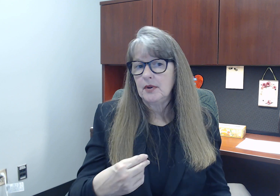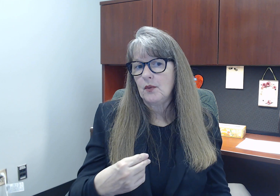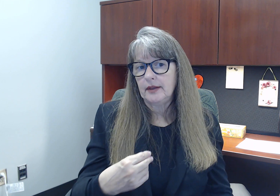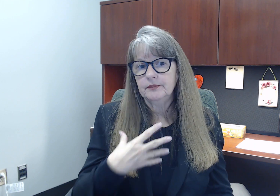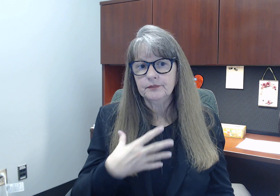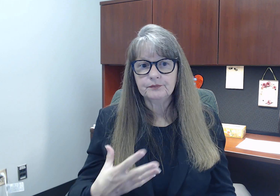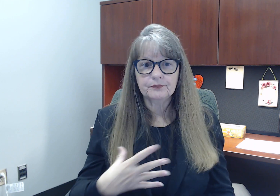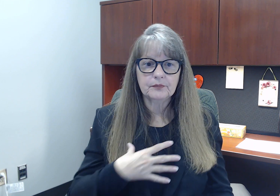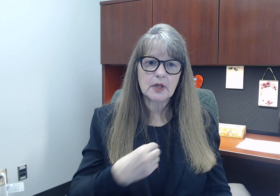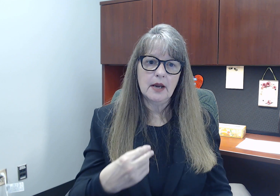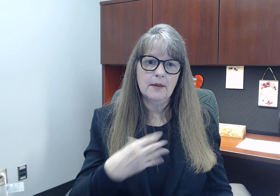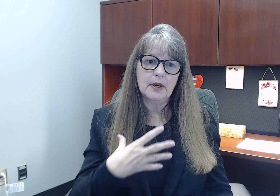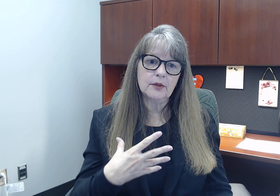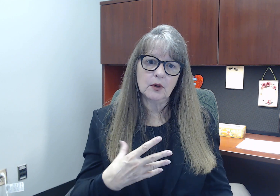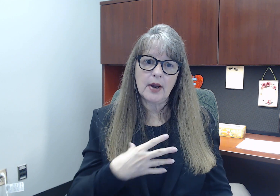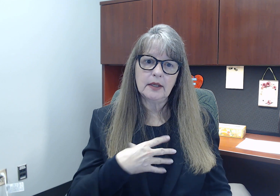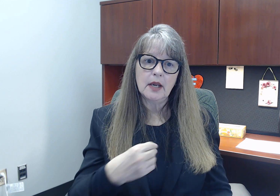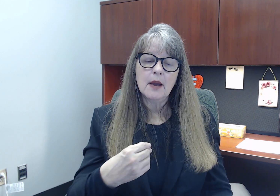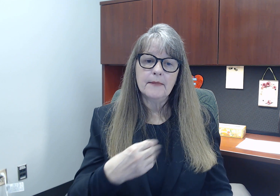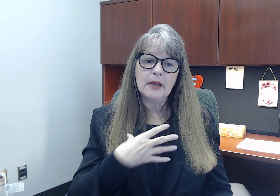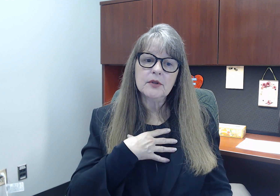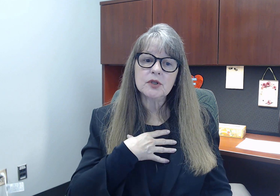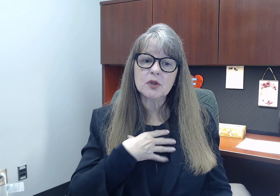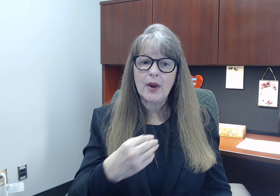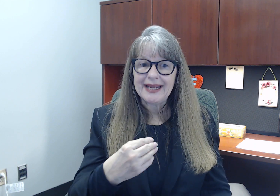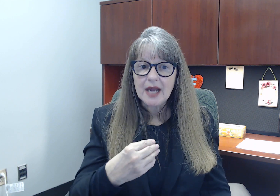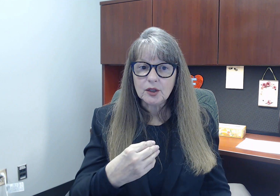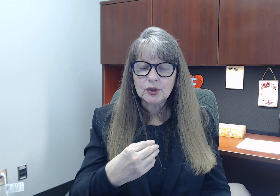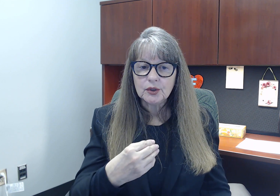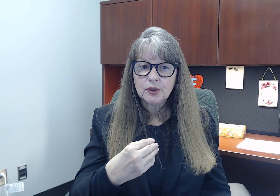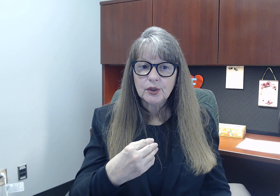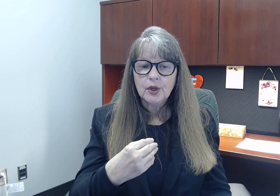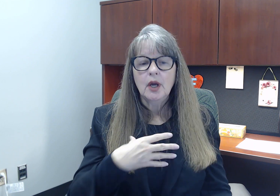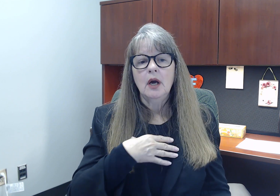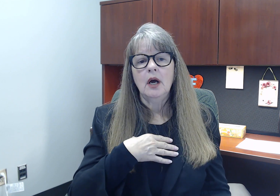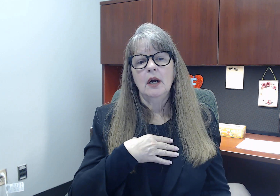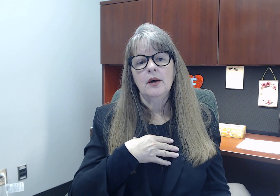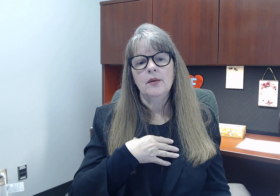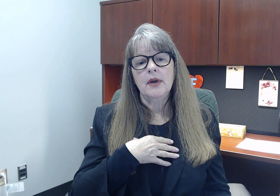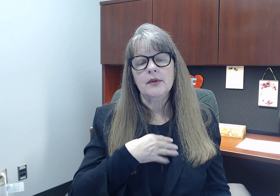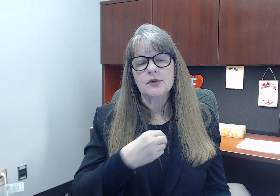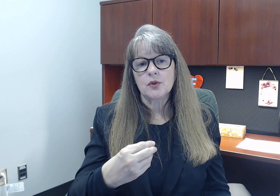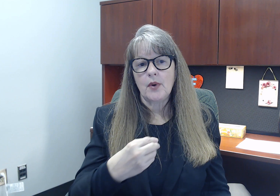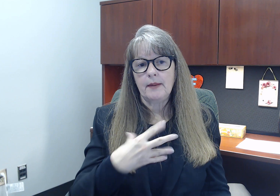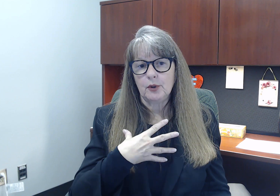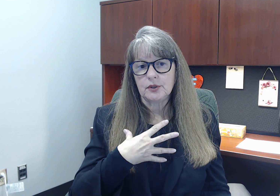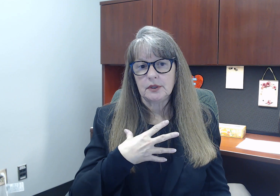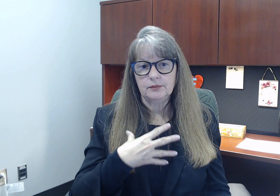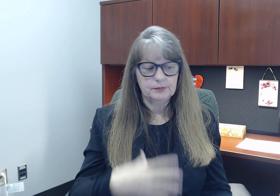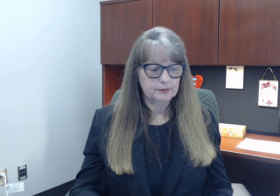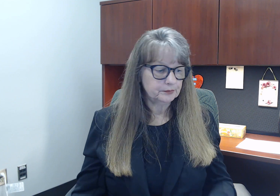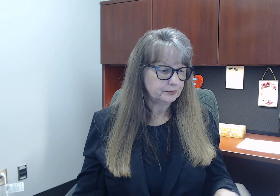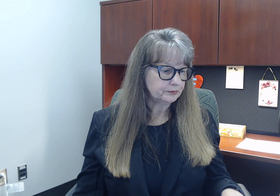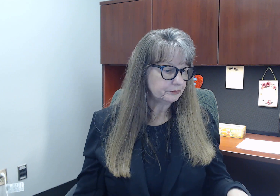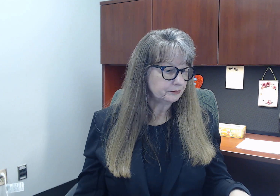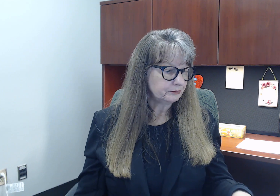white, but they're white. But this is a white color, and this is a white person.